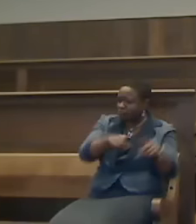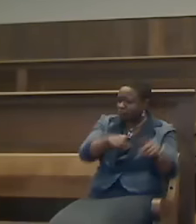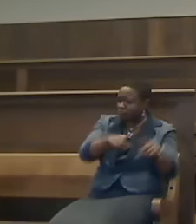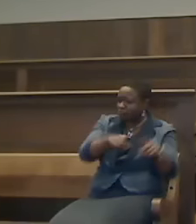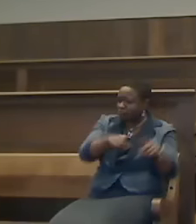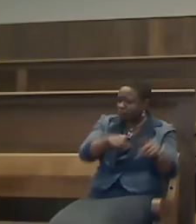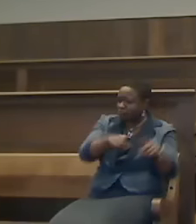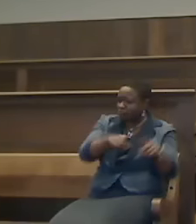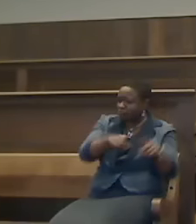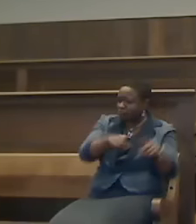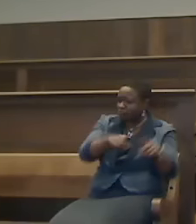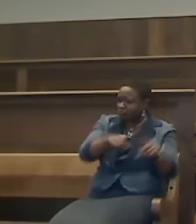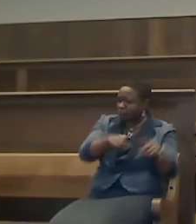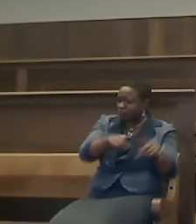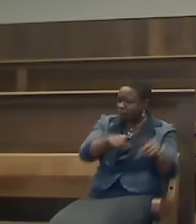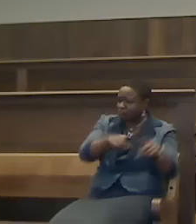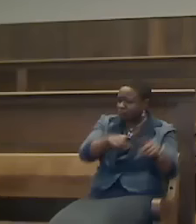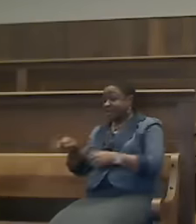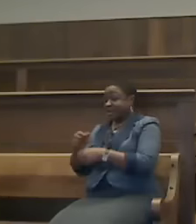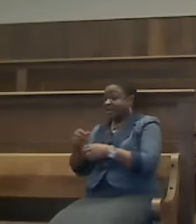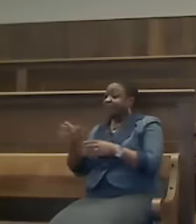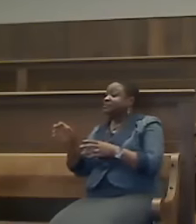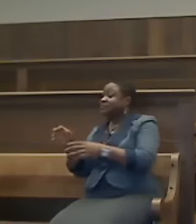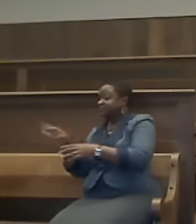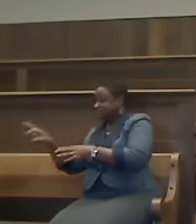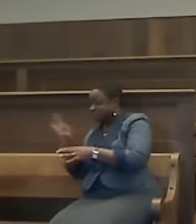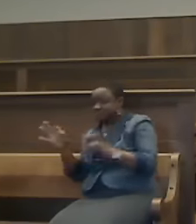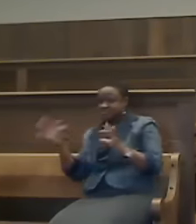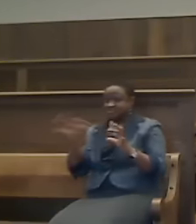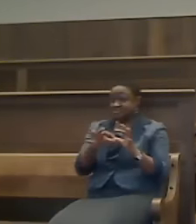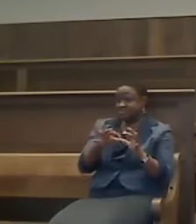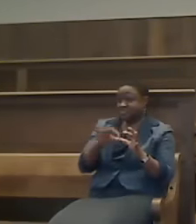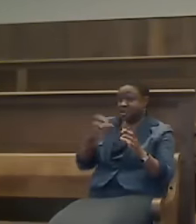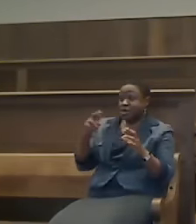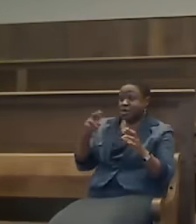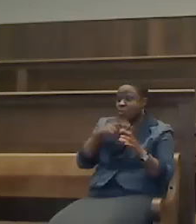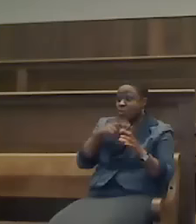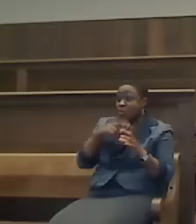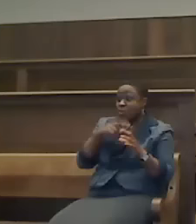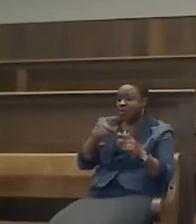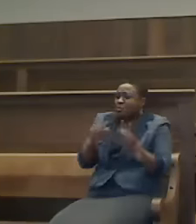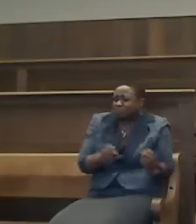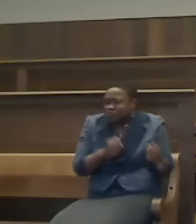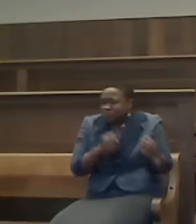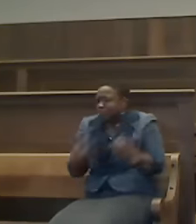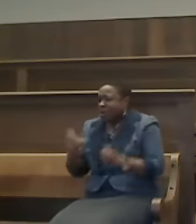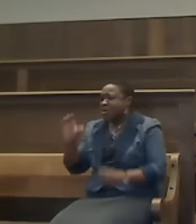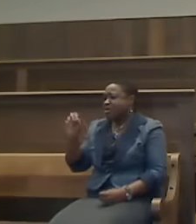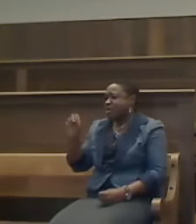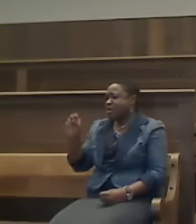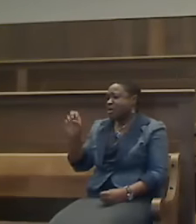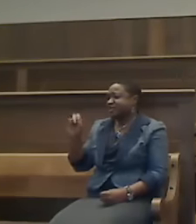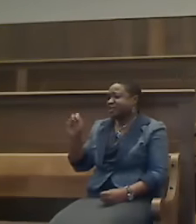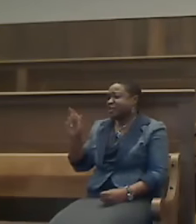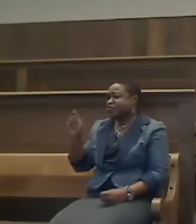the Bt toxin that's produced in the corn, it's thousands of times more concentrated. It has properties of a known